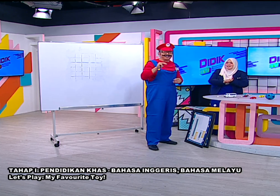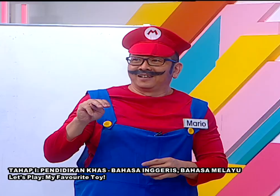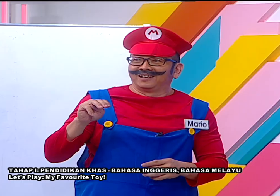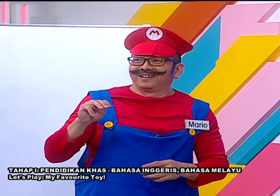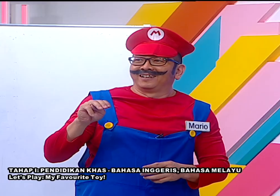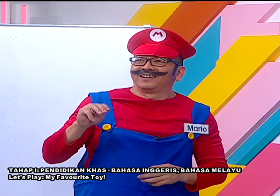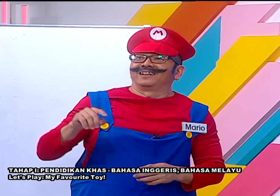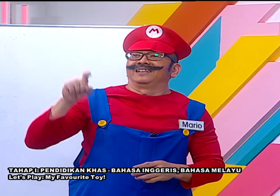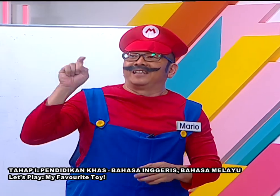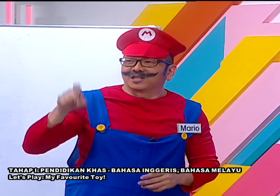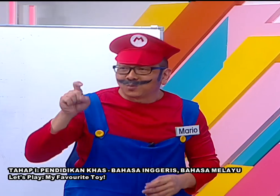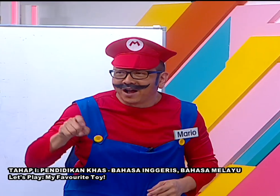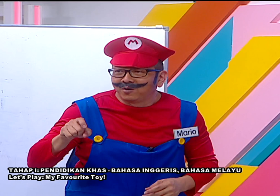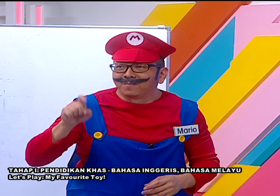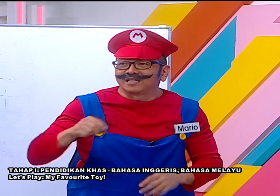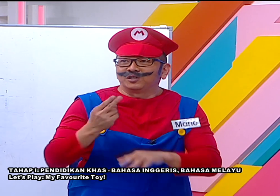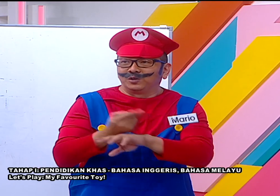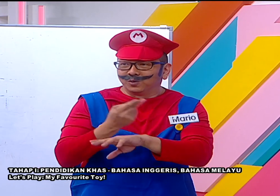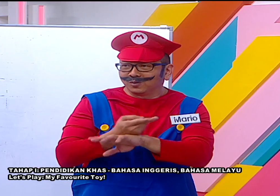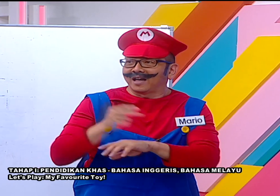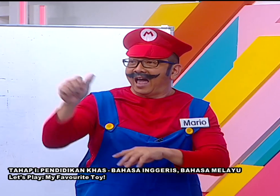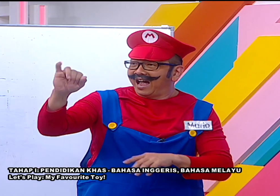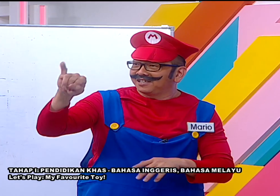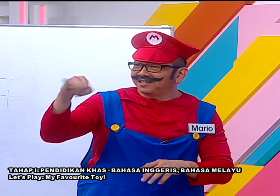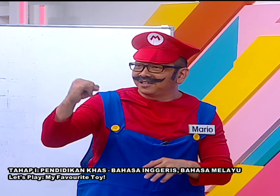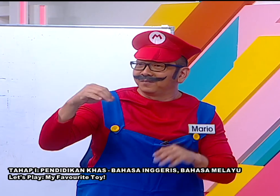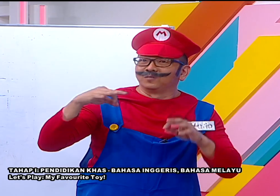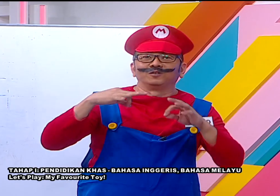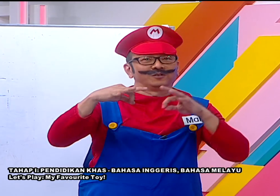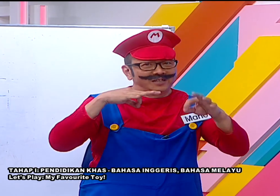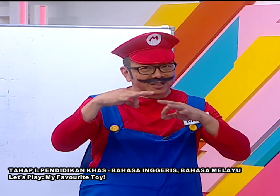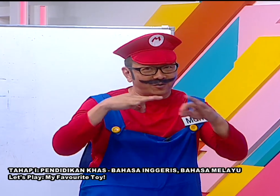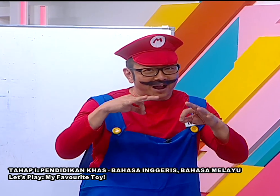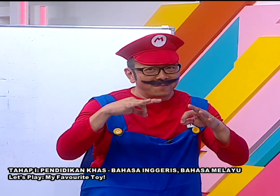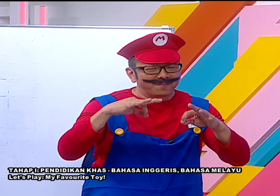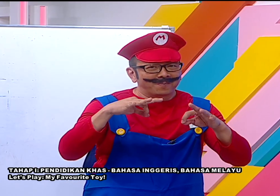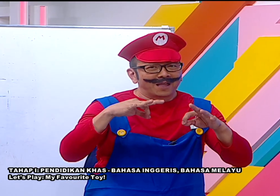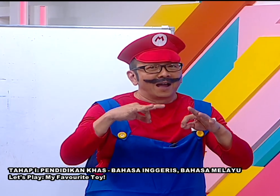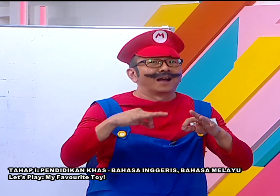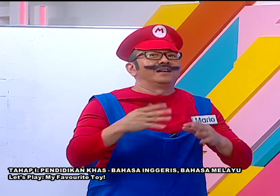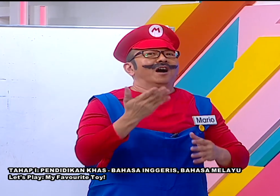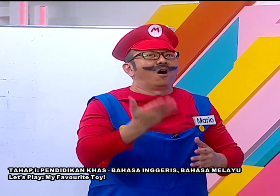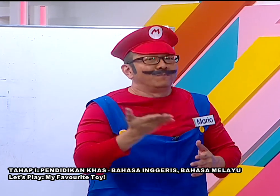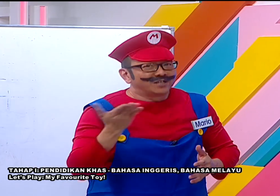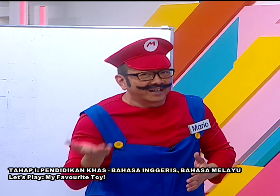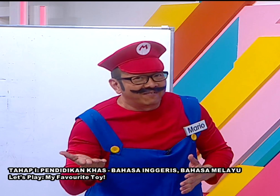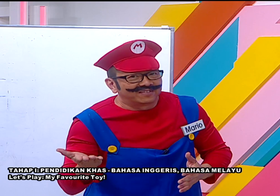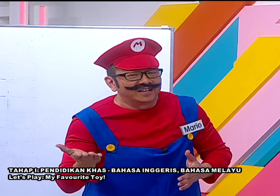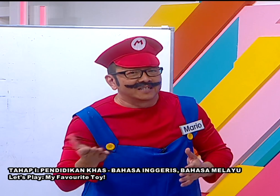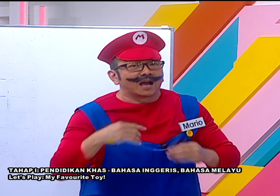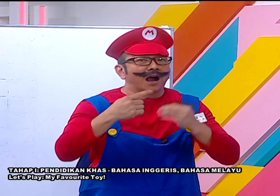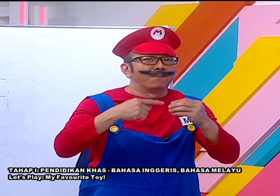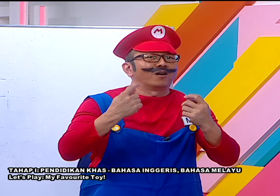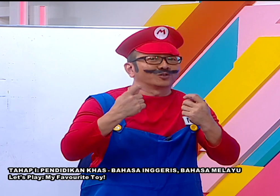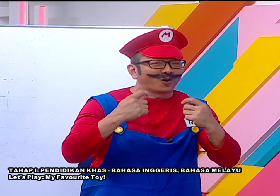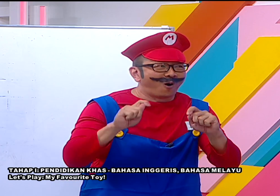student, that's why we must use adjective to describe the object and